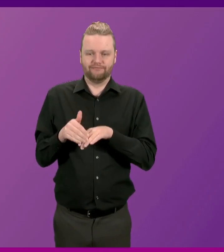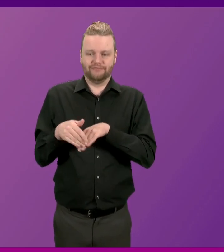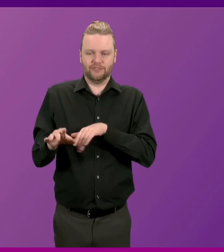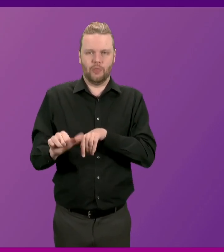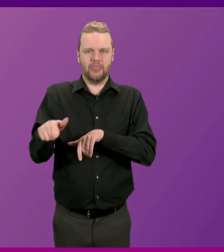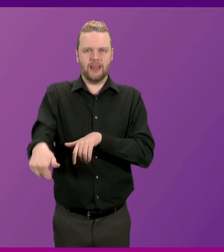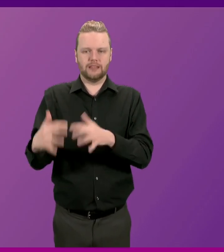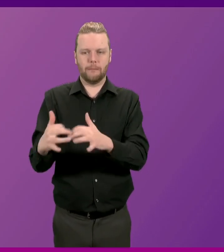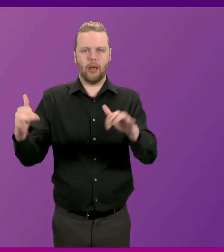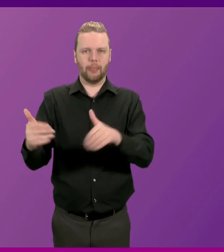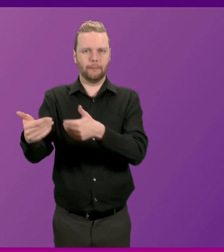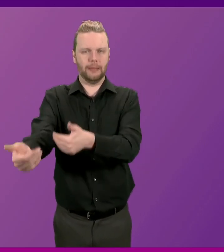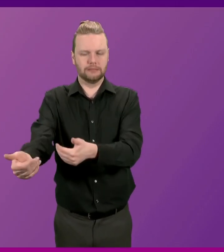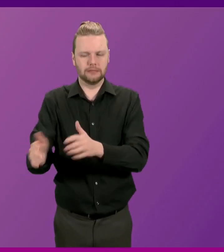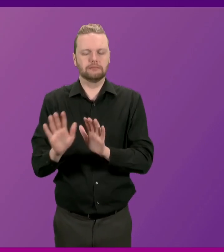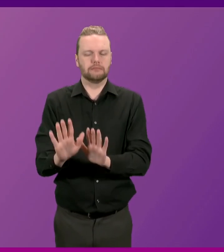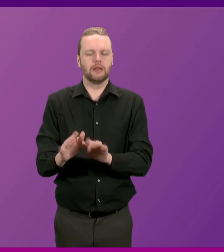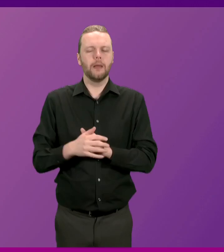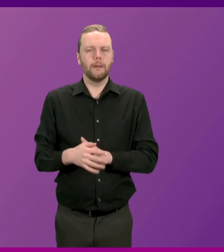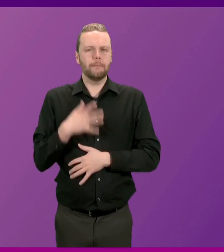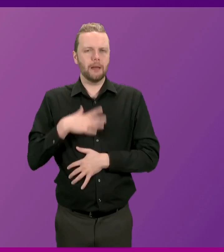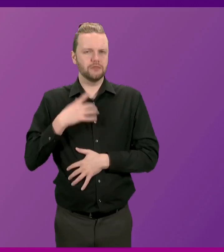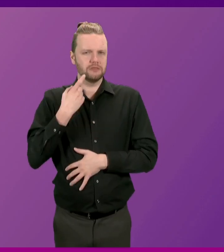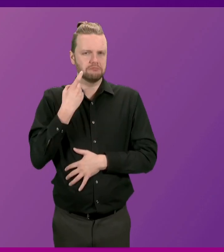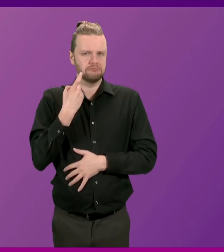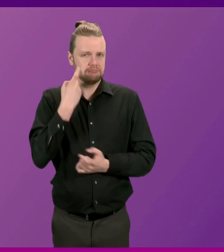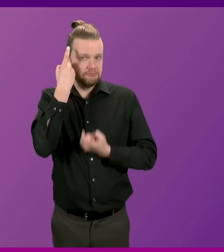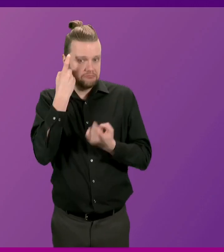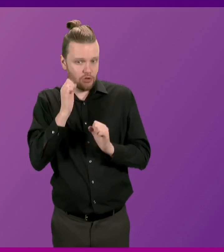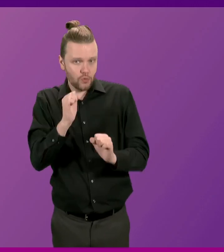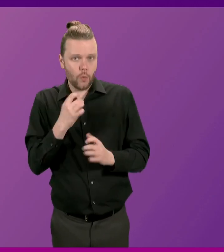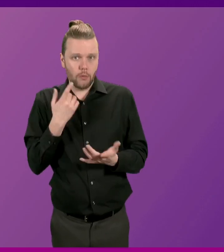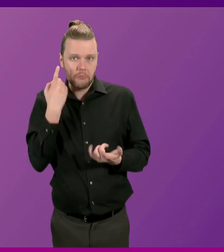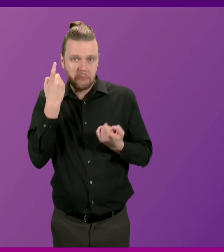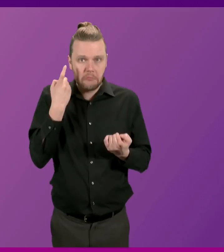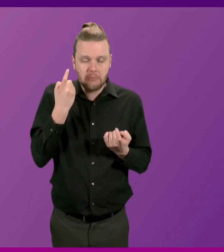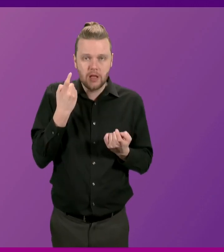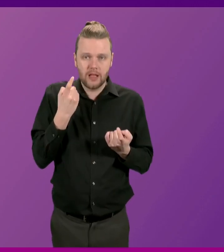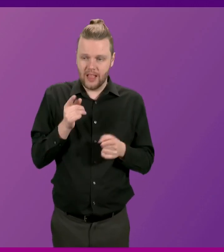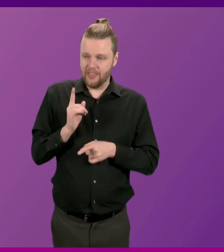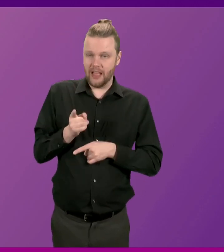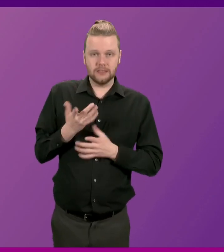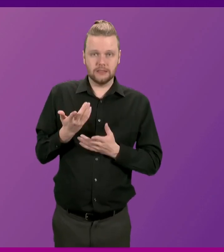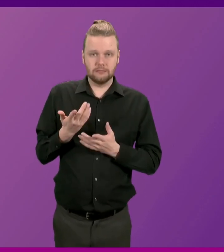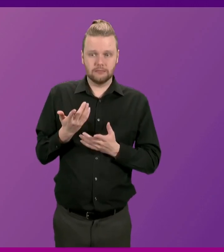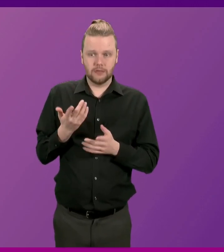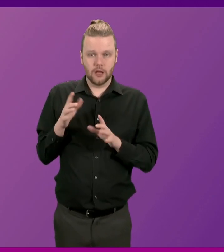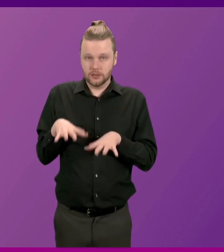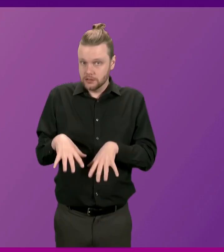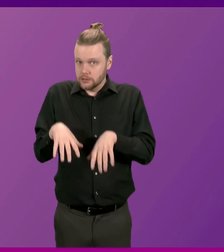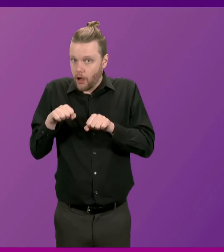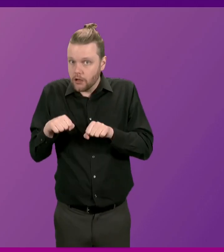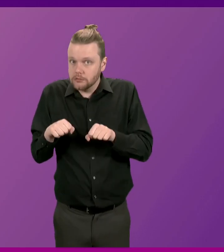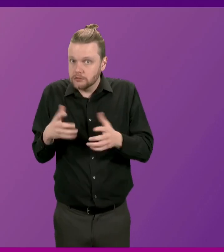term. But I'd just like to hear your thoughts on if that's a start, would